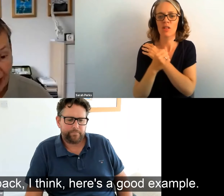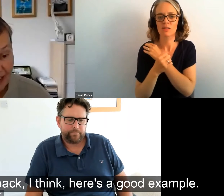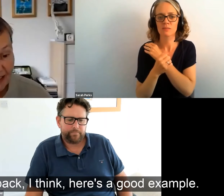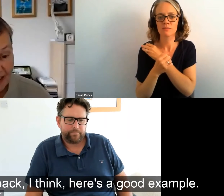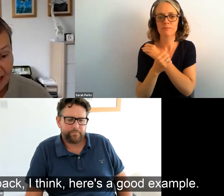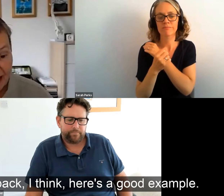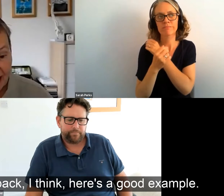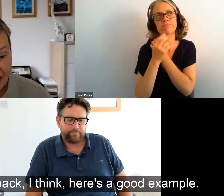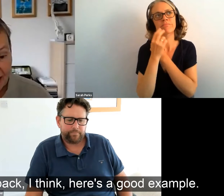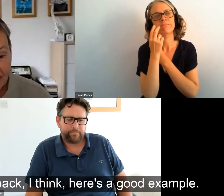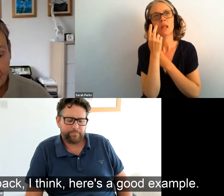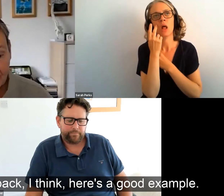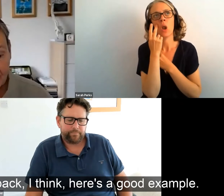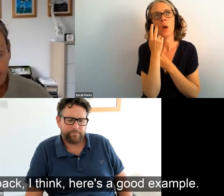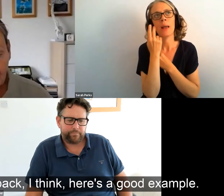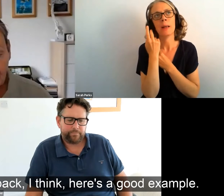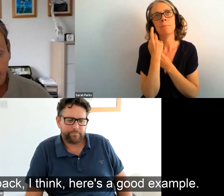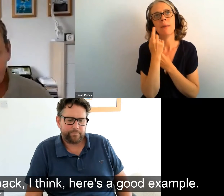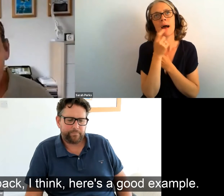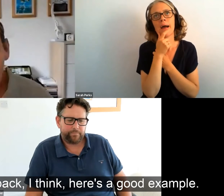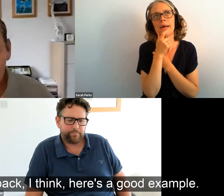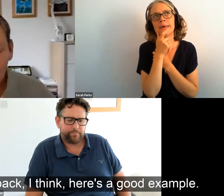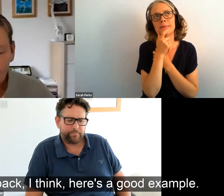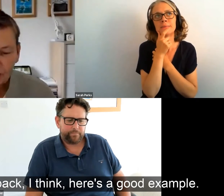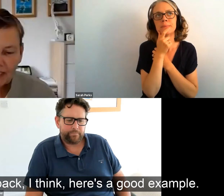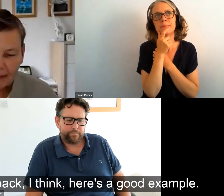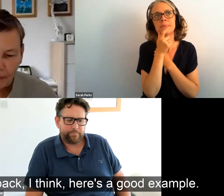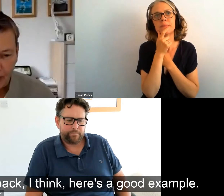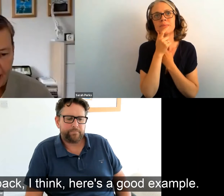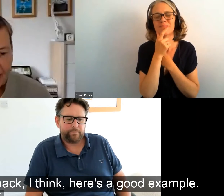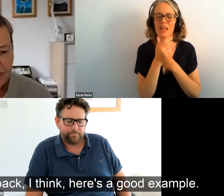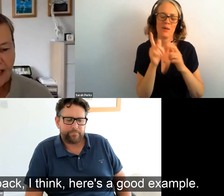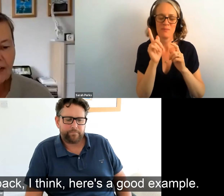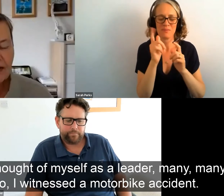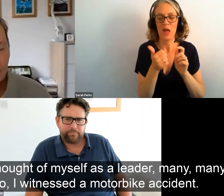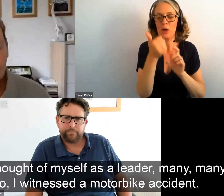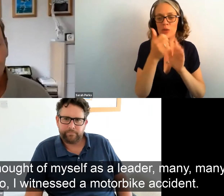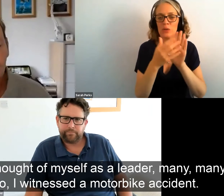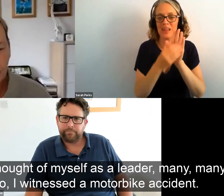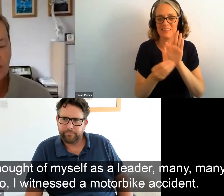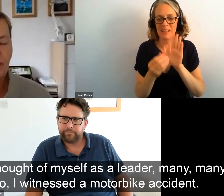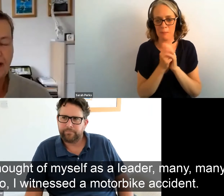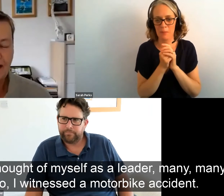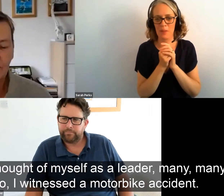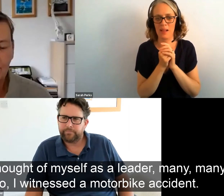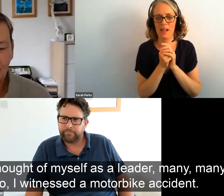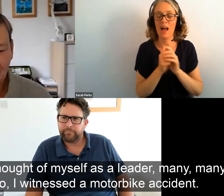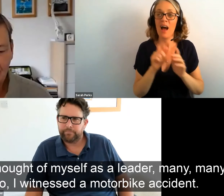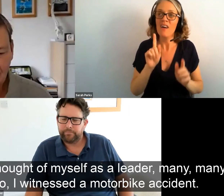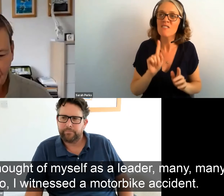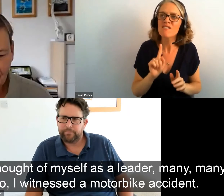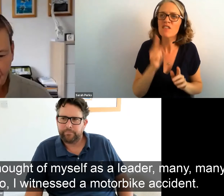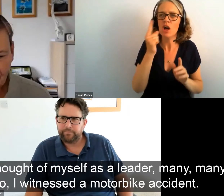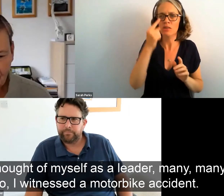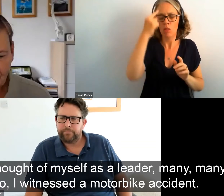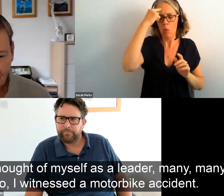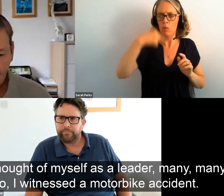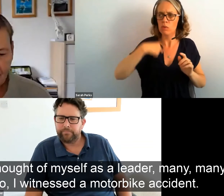Looking back, I think here's a good example. I think I first thought of myself as a